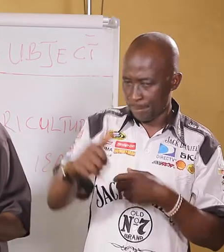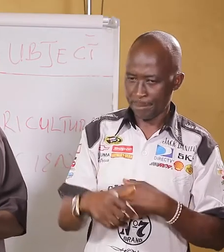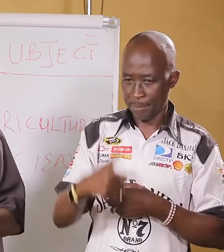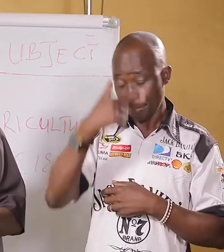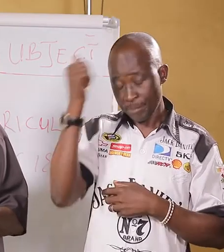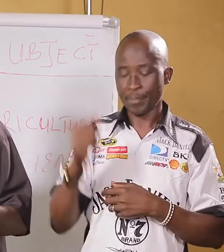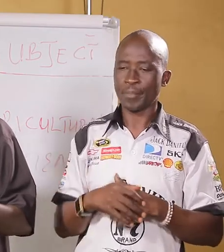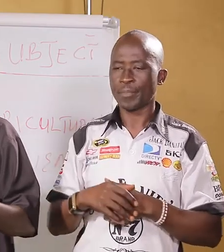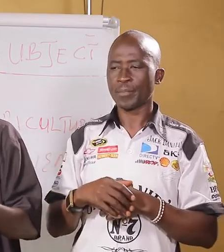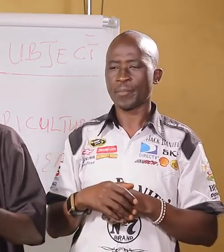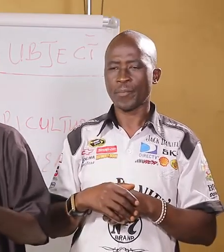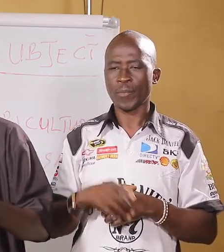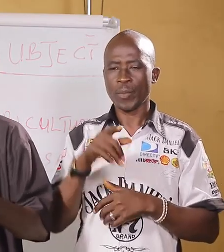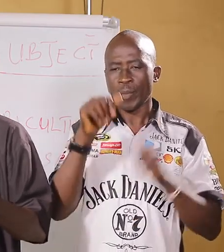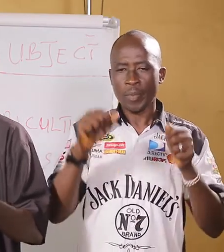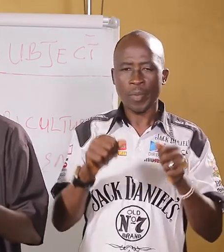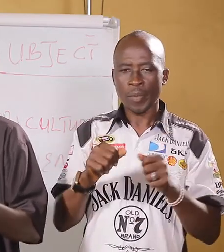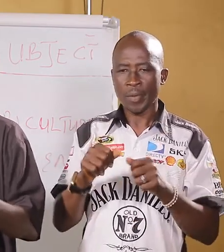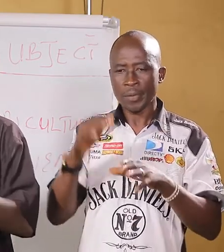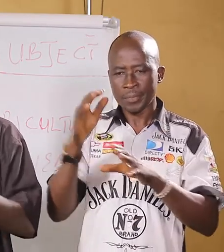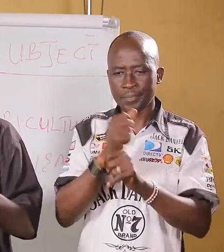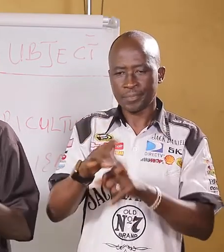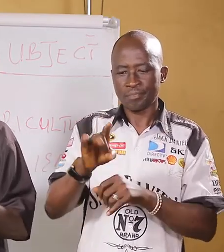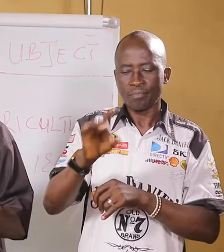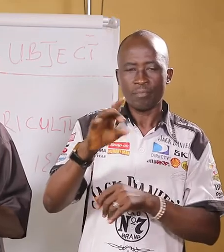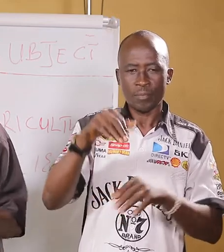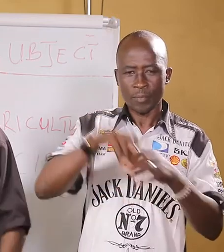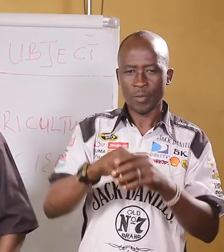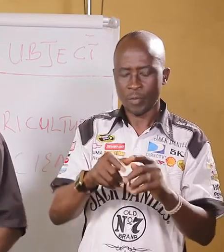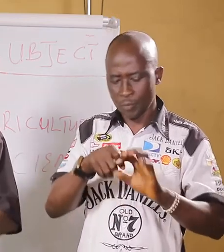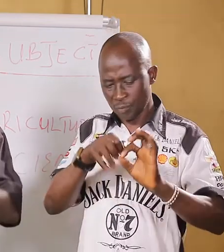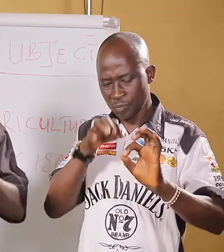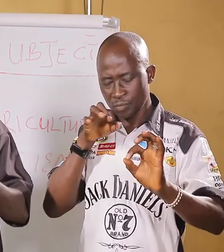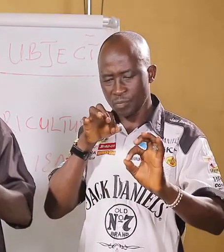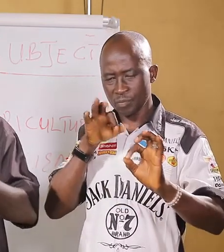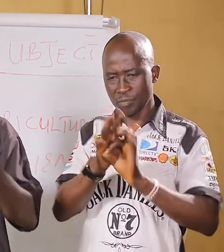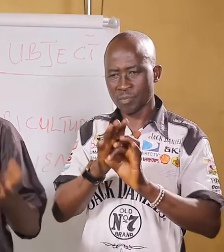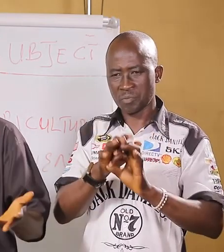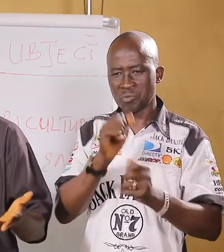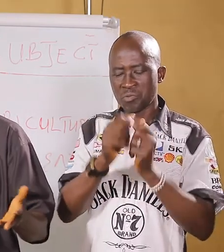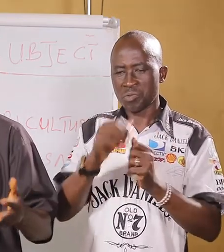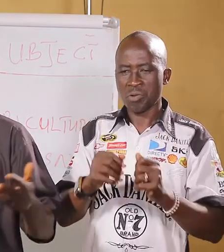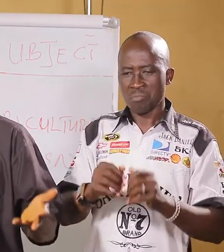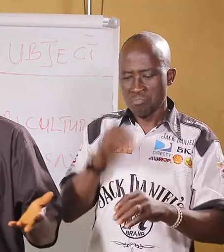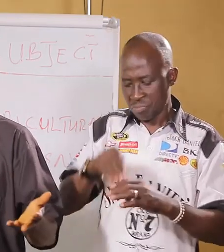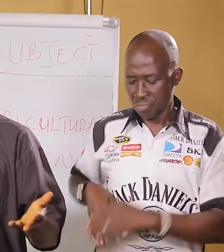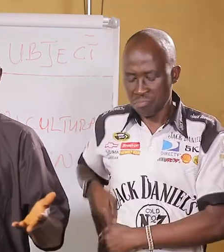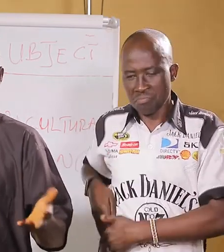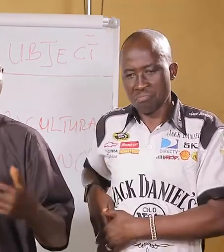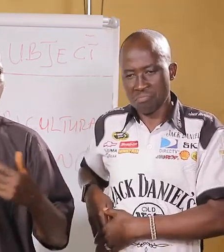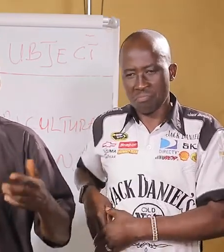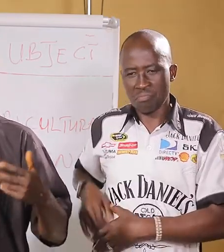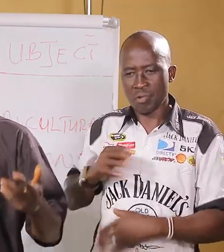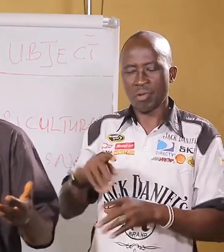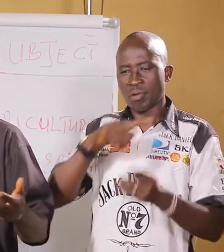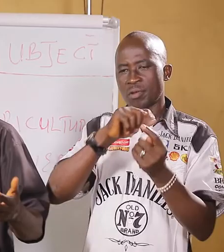Because you can get the spermatozoas in a syringe, which you can put in your pocket and transfer and transport it. But